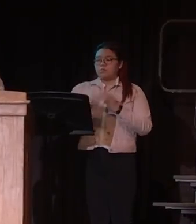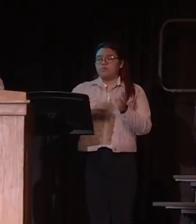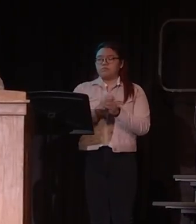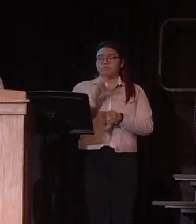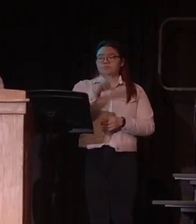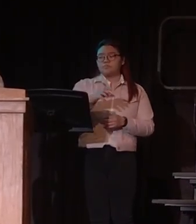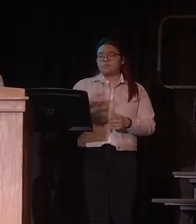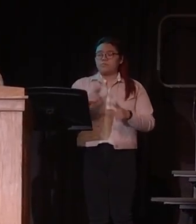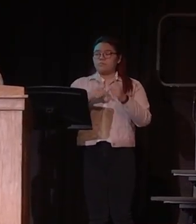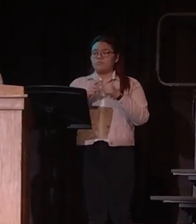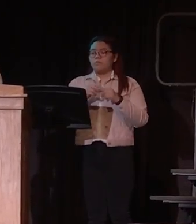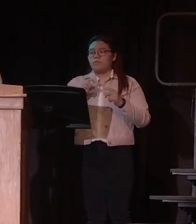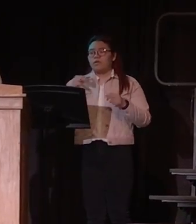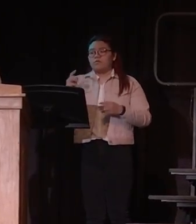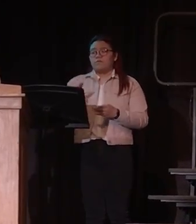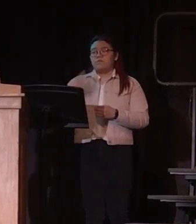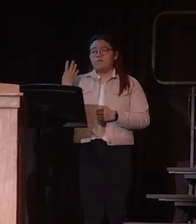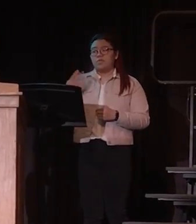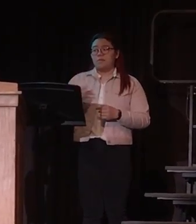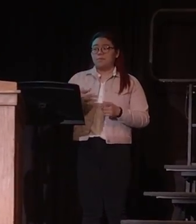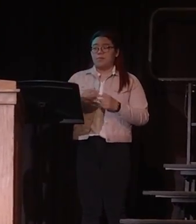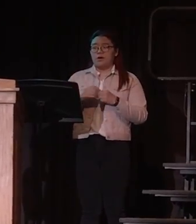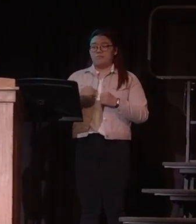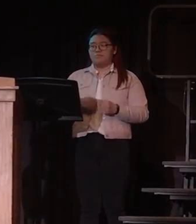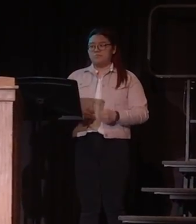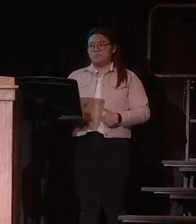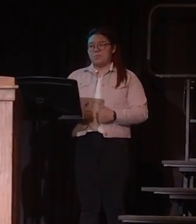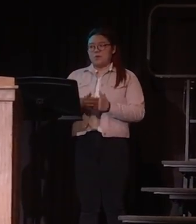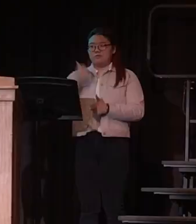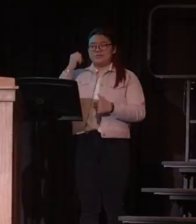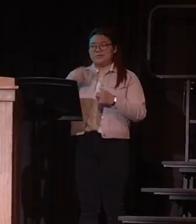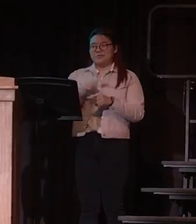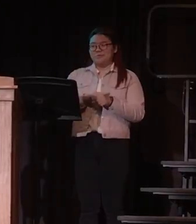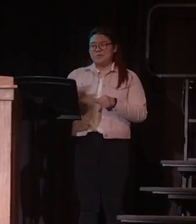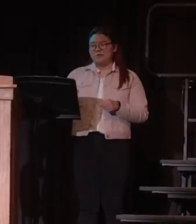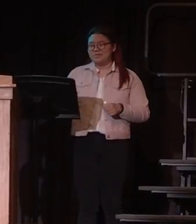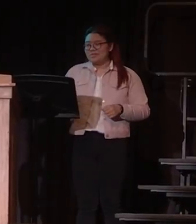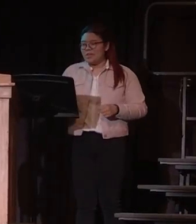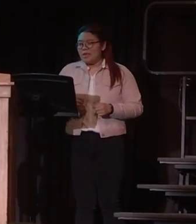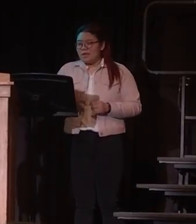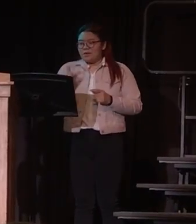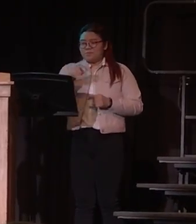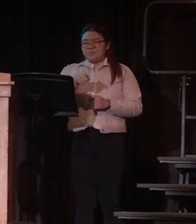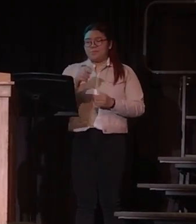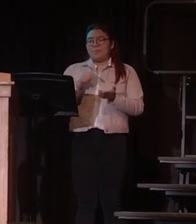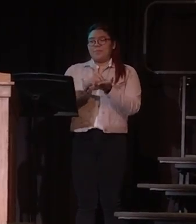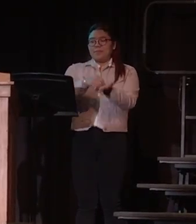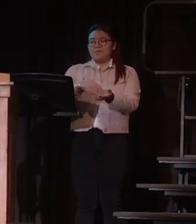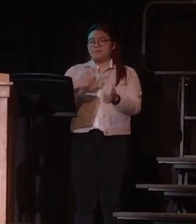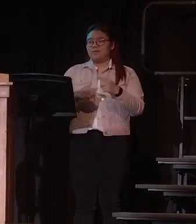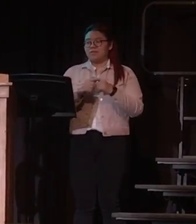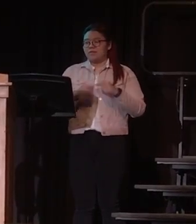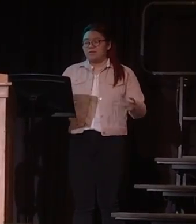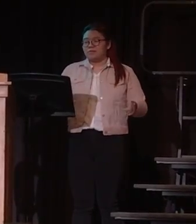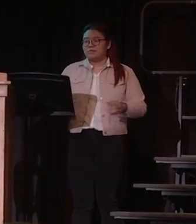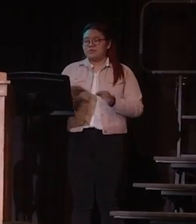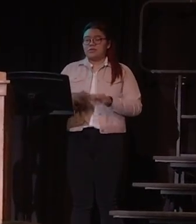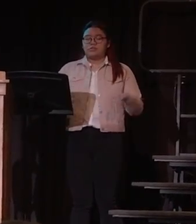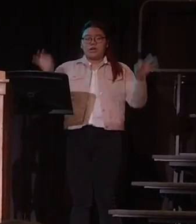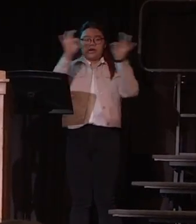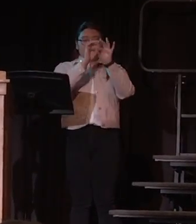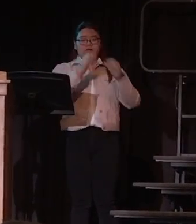deaf community. It is estimated that by the year 2060, 73 million people will have some type of hearing